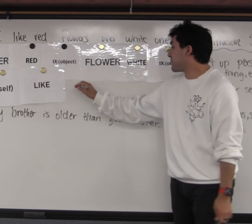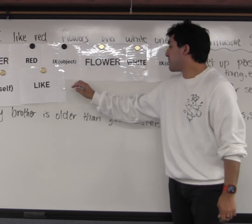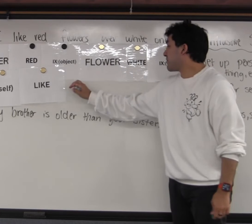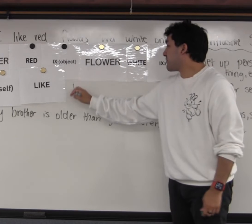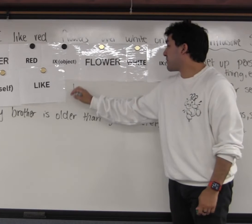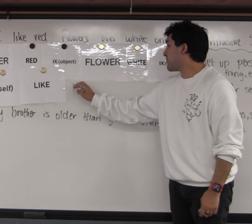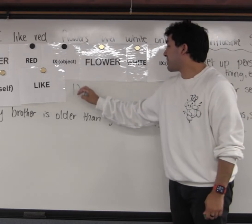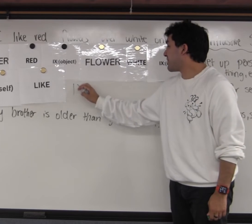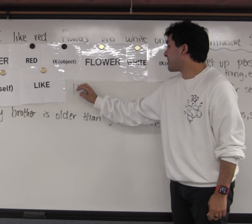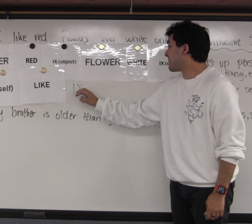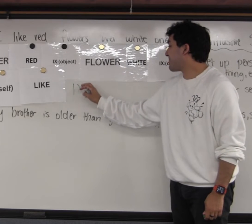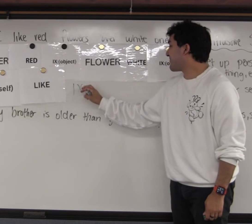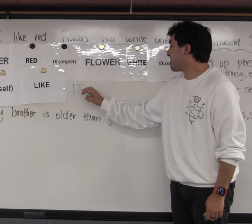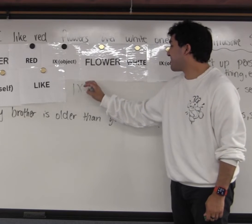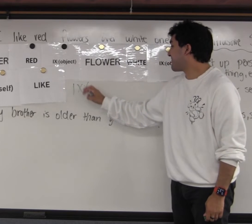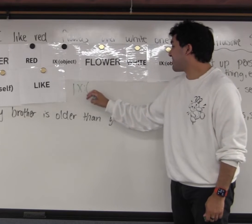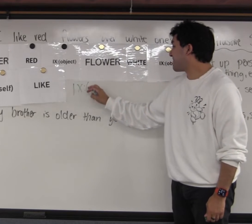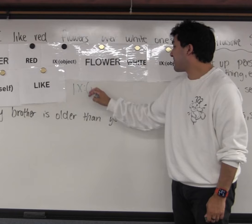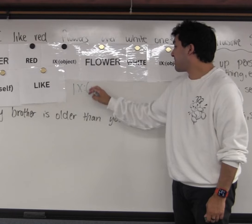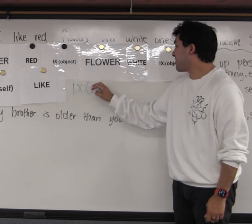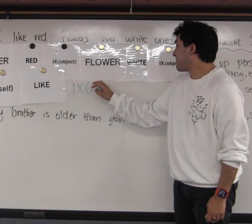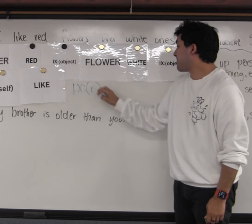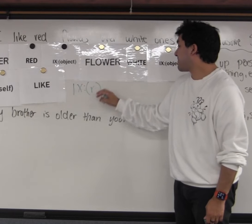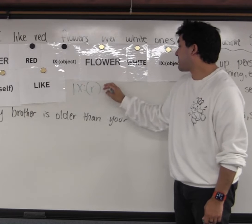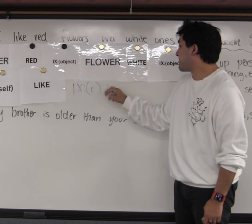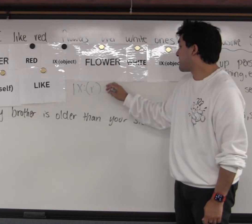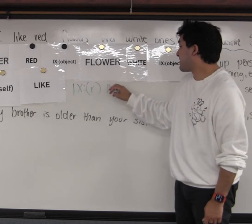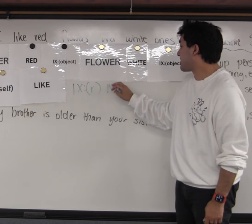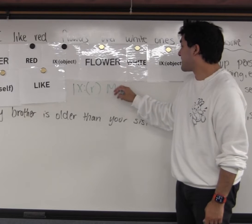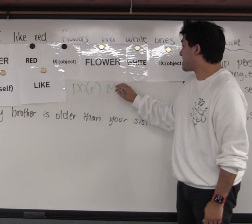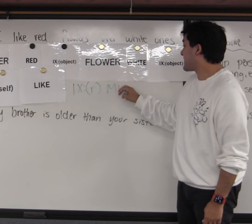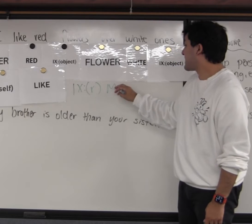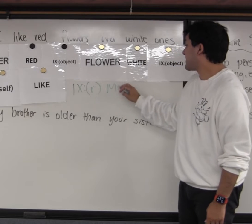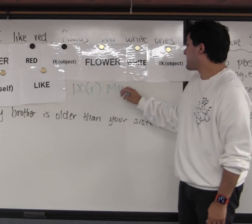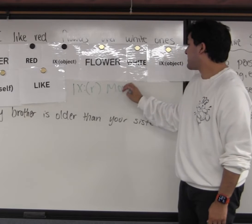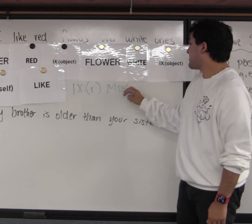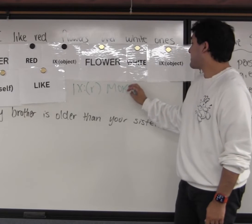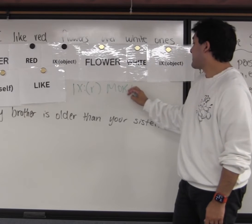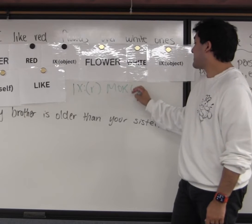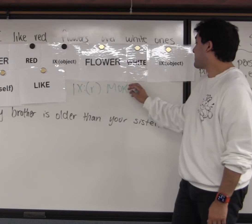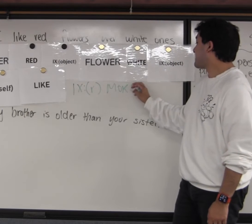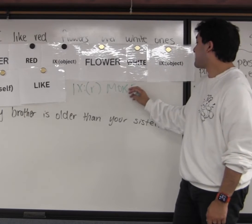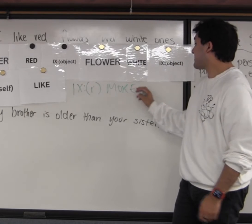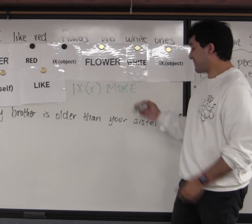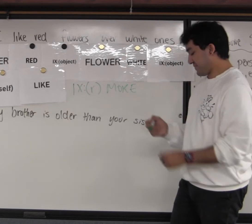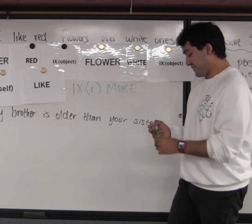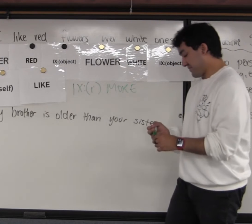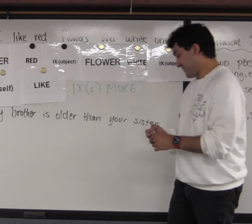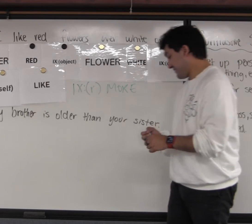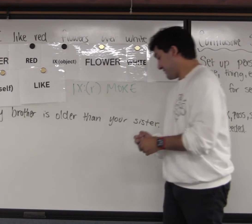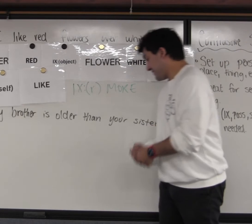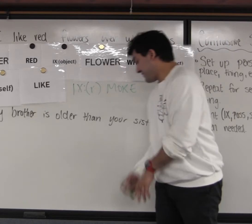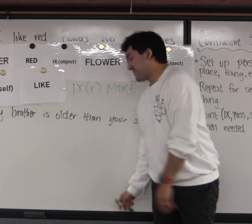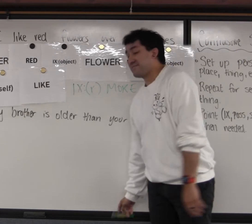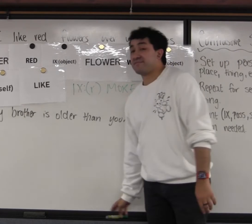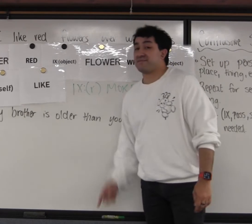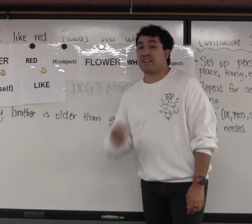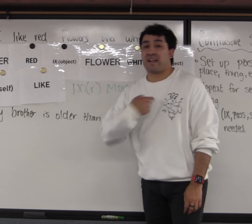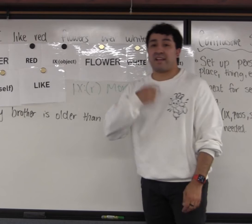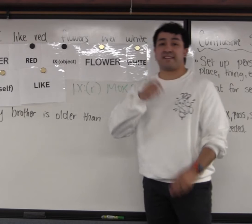the red ones like more. But no, it's okay. Let's just keep it simple. I like the